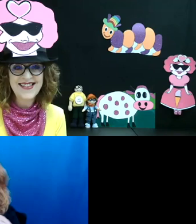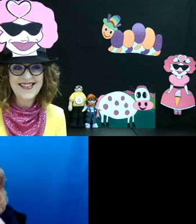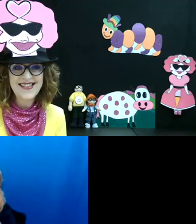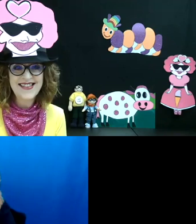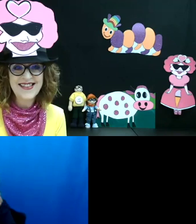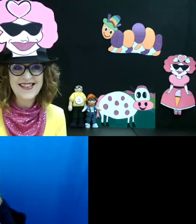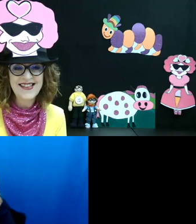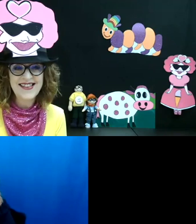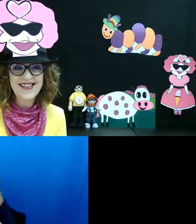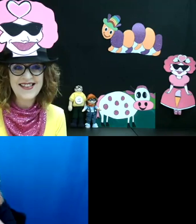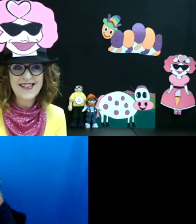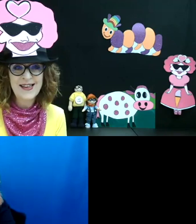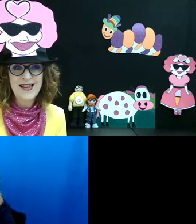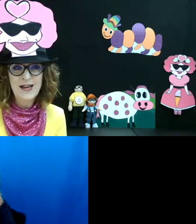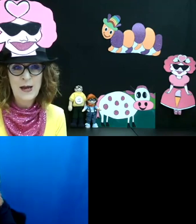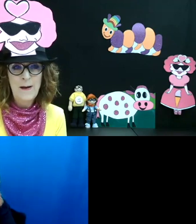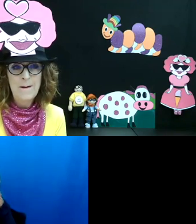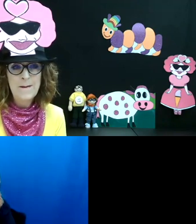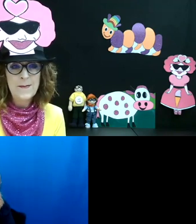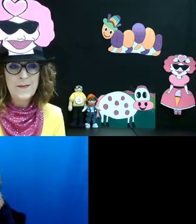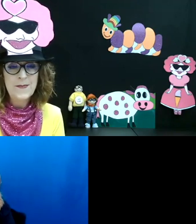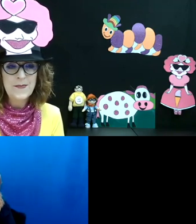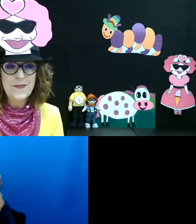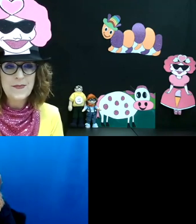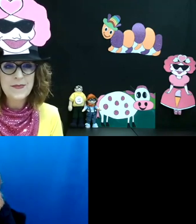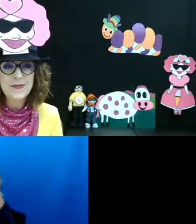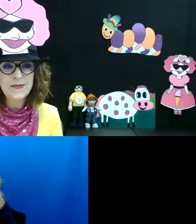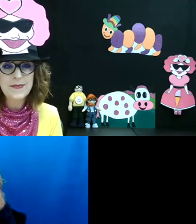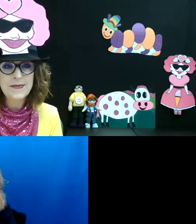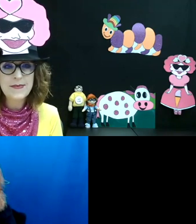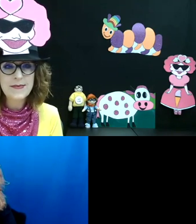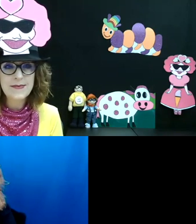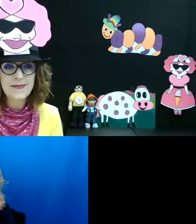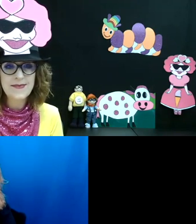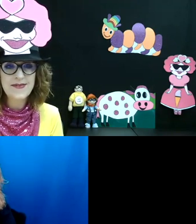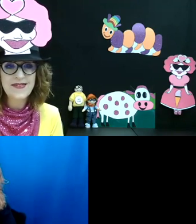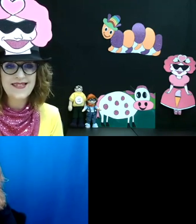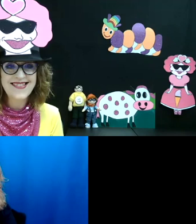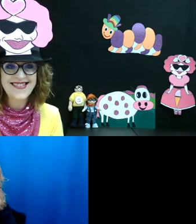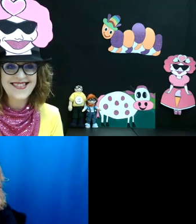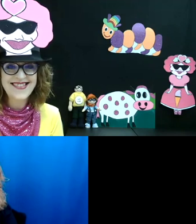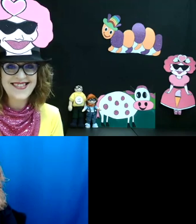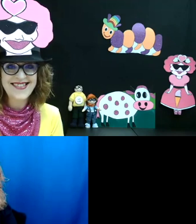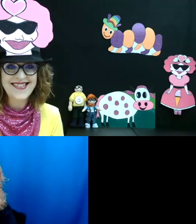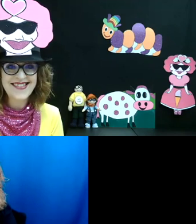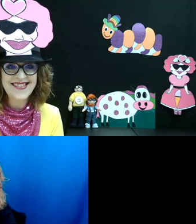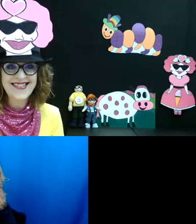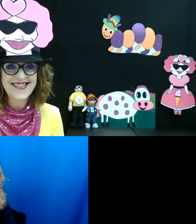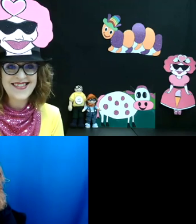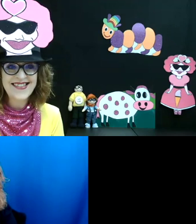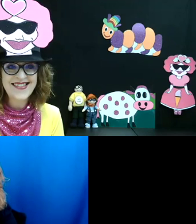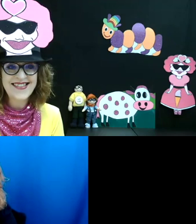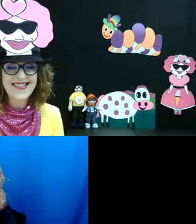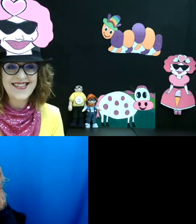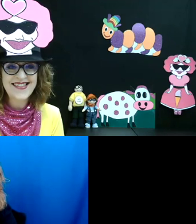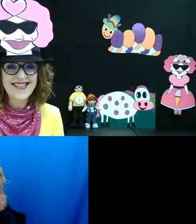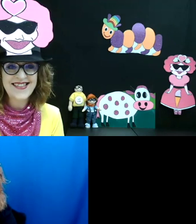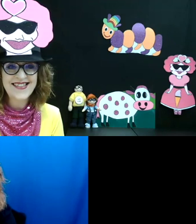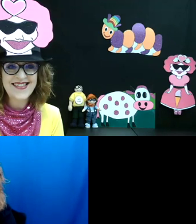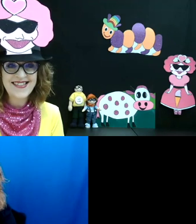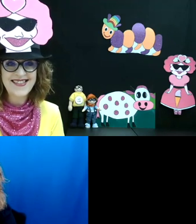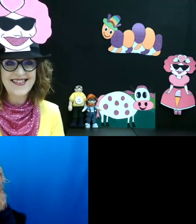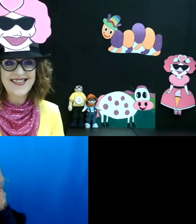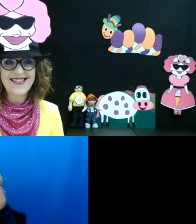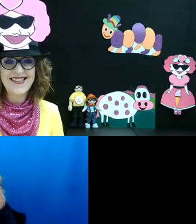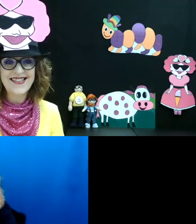accessibility options for today's show. First of all, we have ASL interpretation available, and you should be